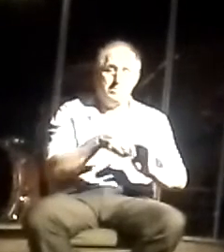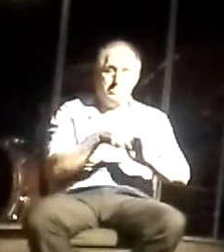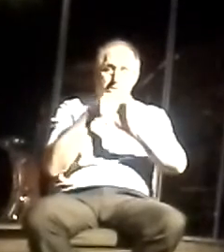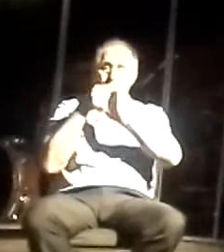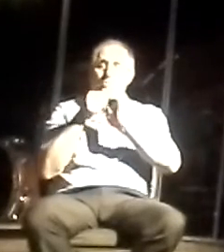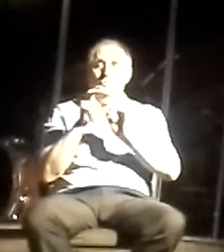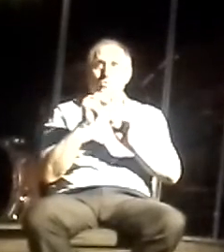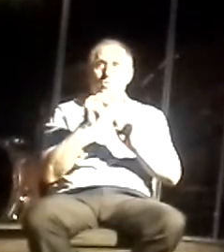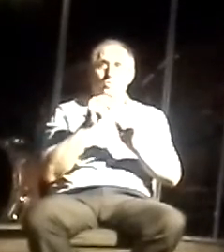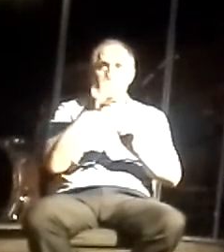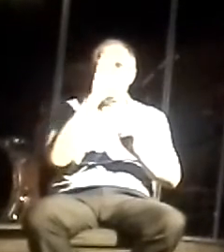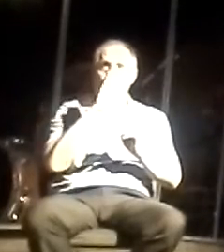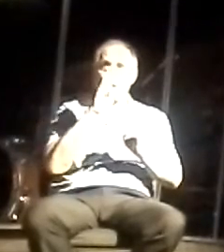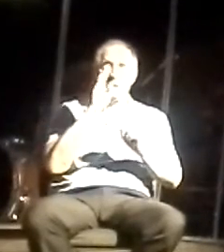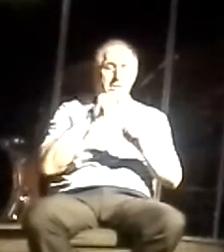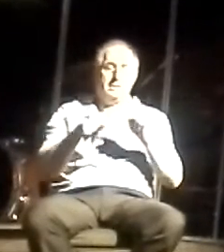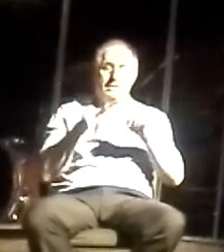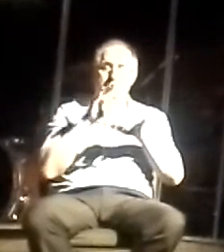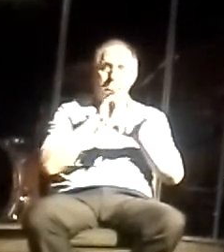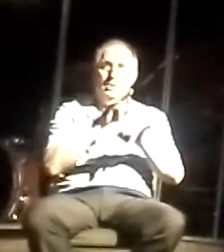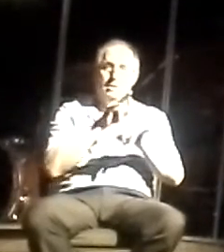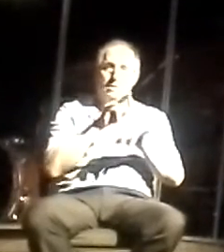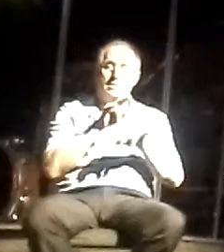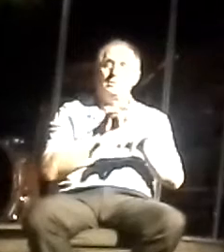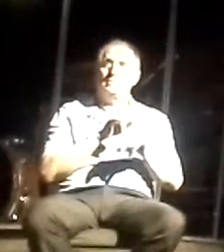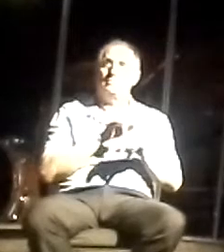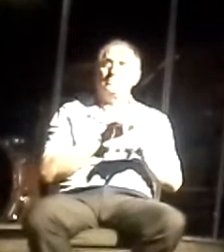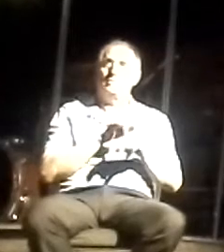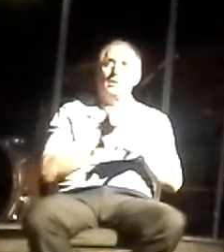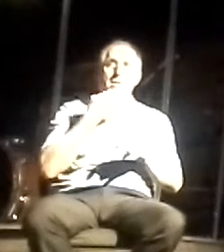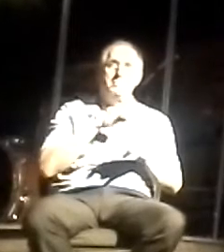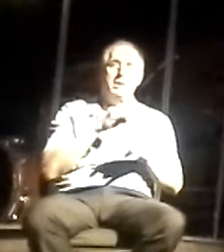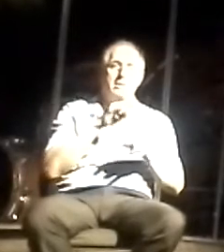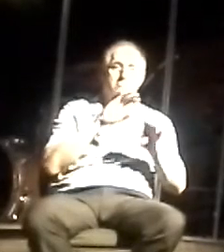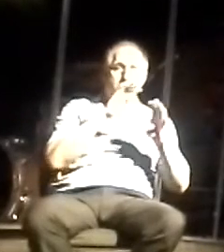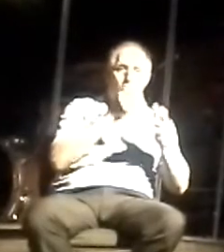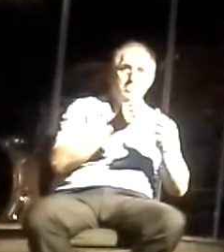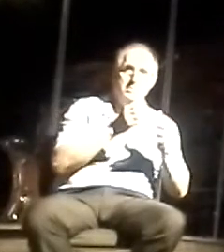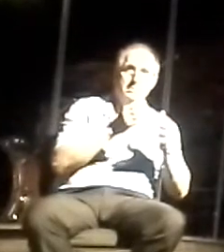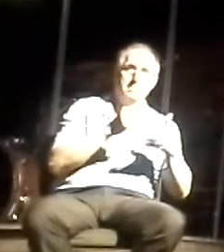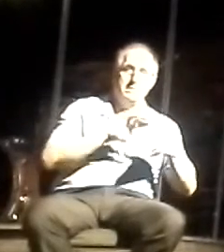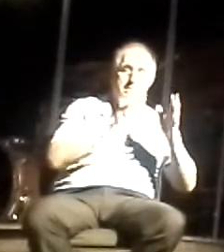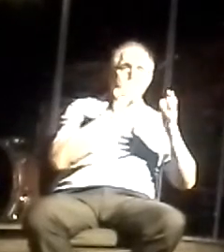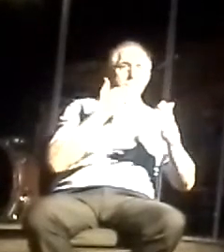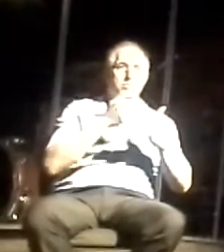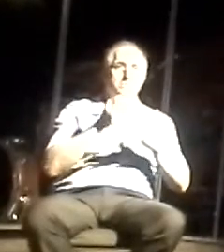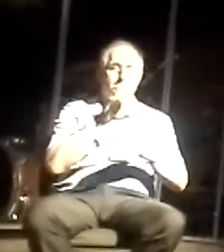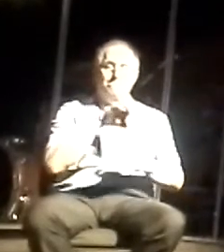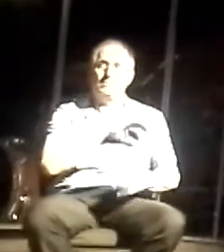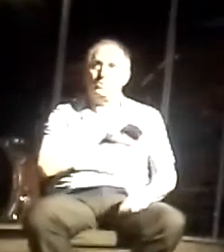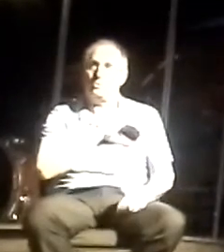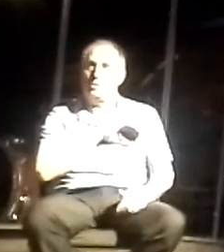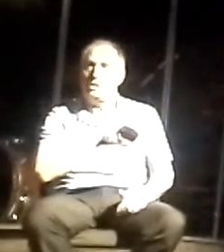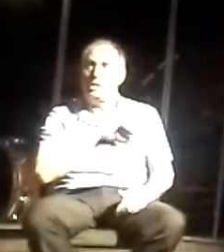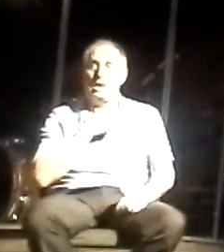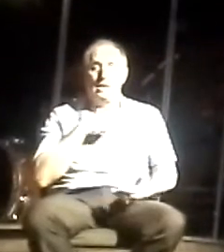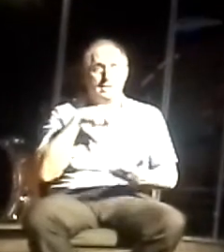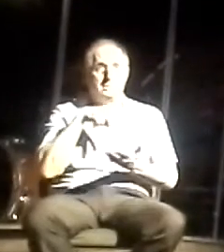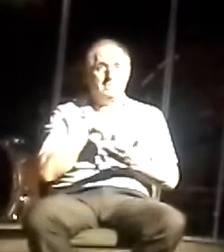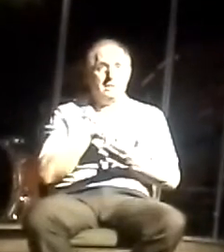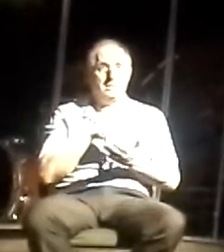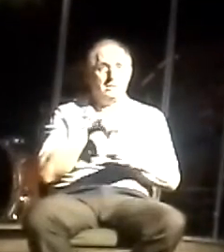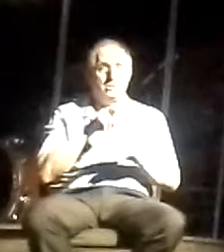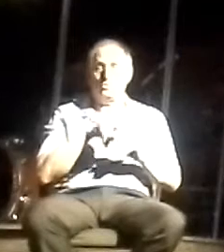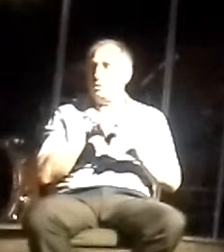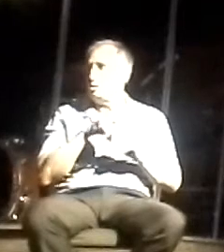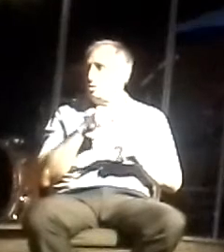no. God cannot be mocked. You will reap what you sow. Bad company corrupts good character. See, I could stand up on this